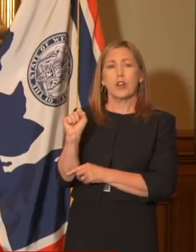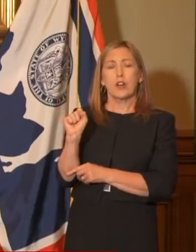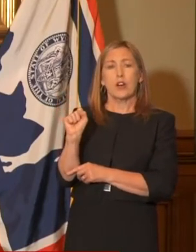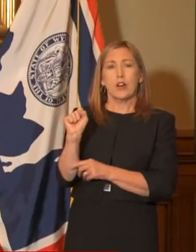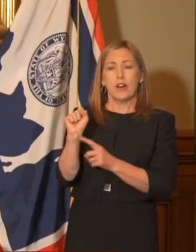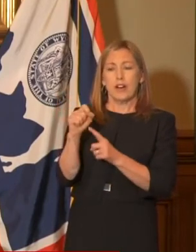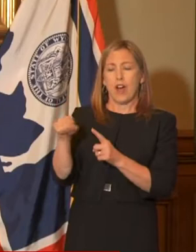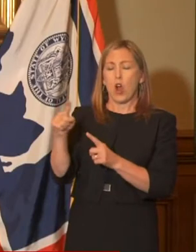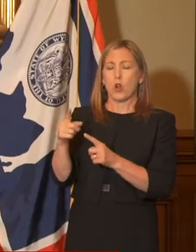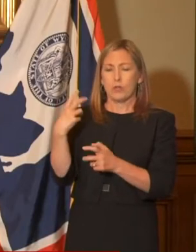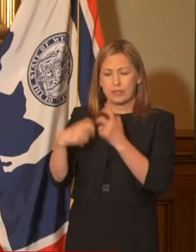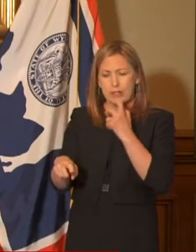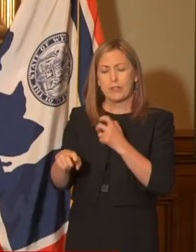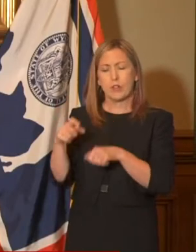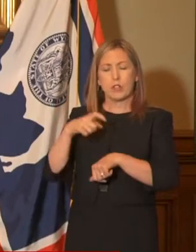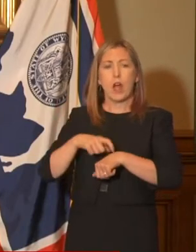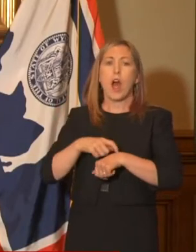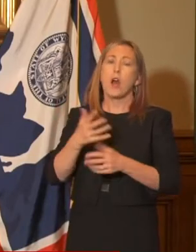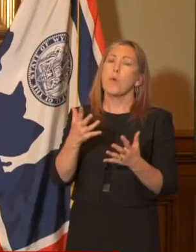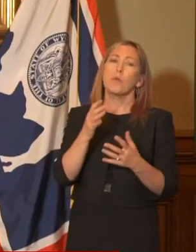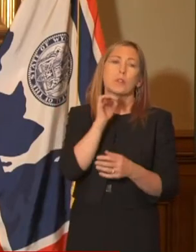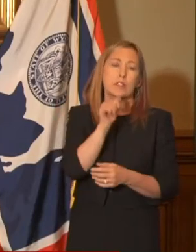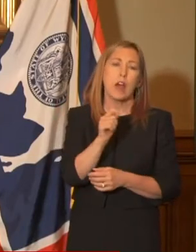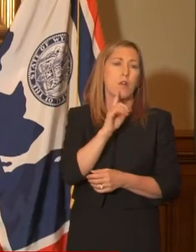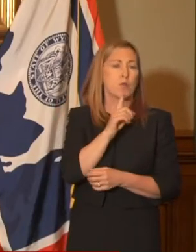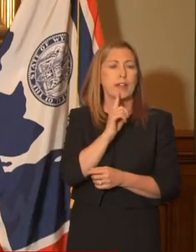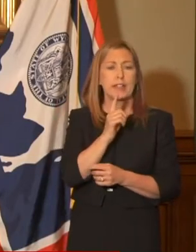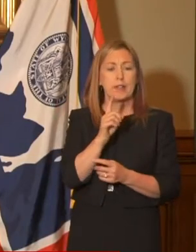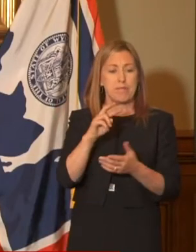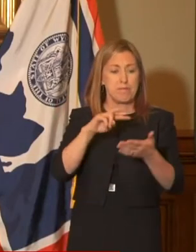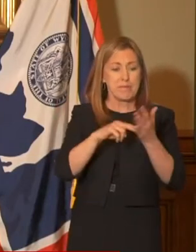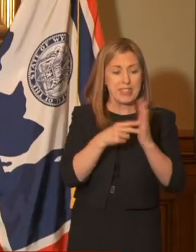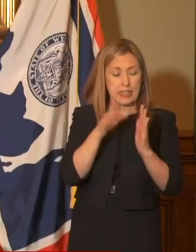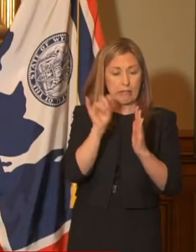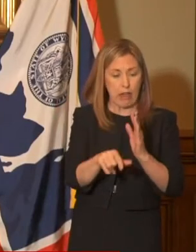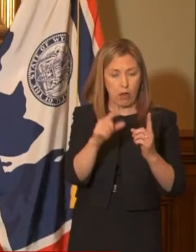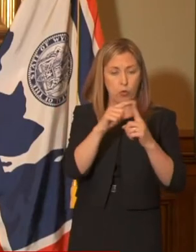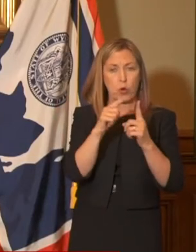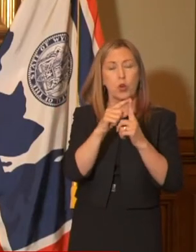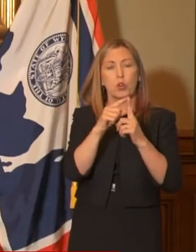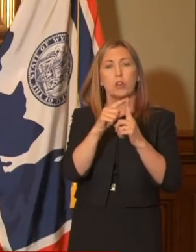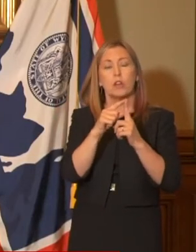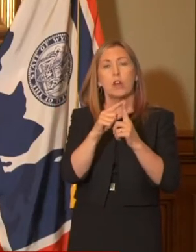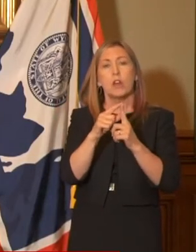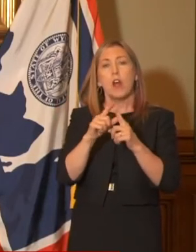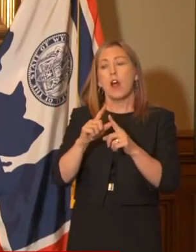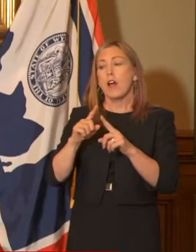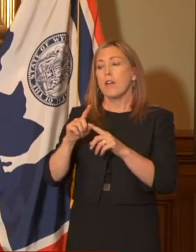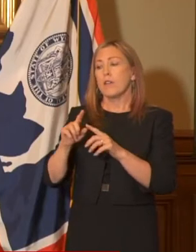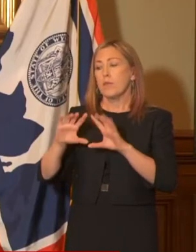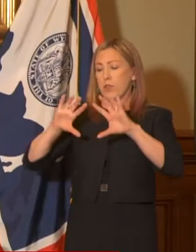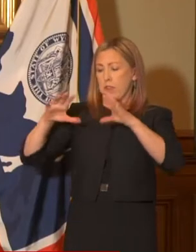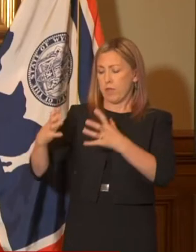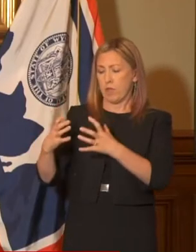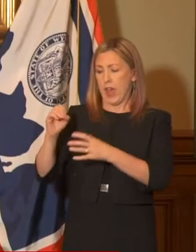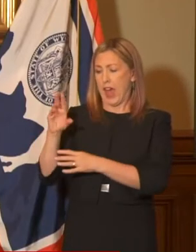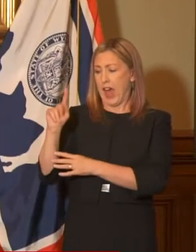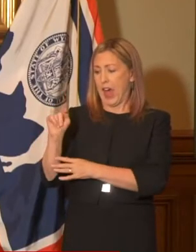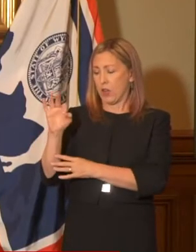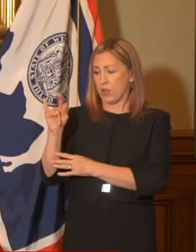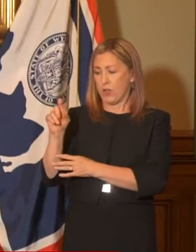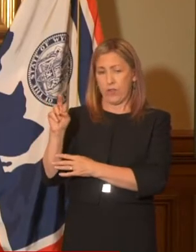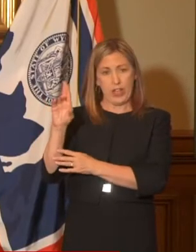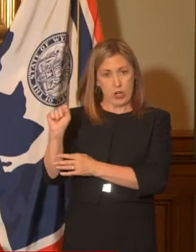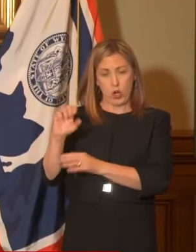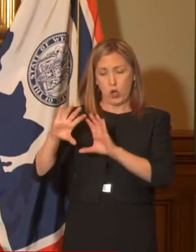just saying we're trying to get back working as quickly as we can. The outfitting part of our industries, for